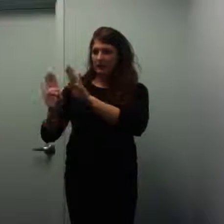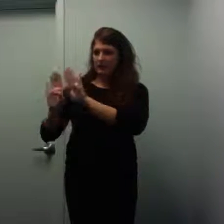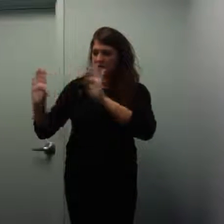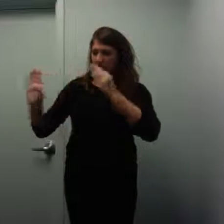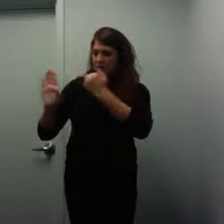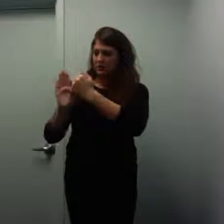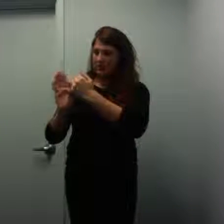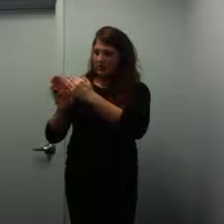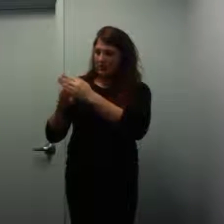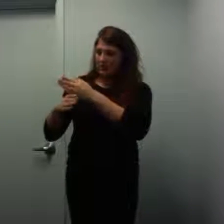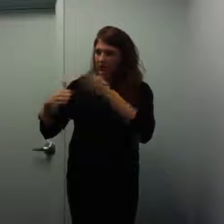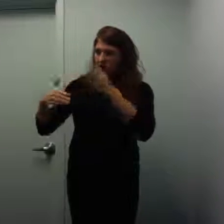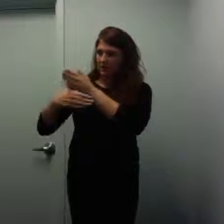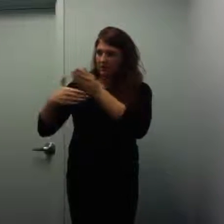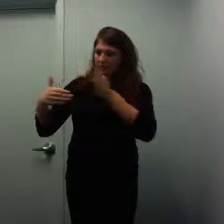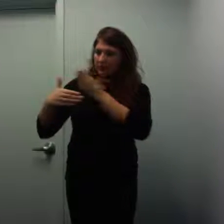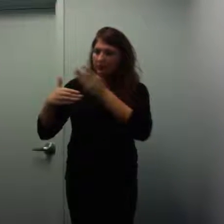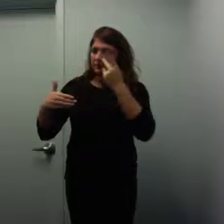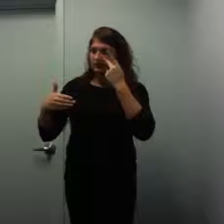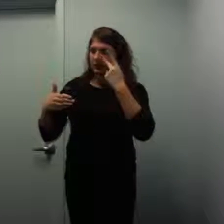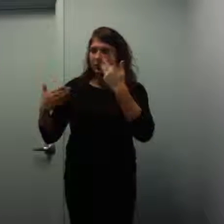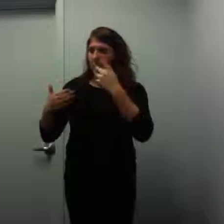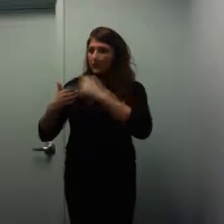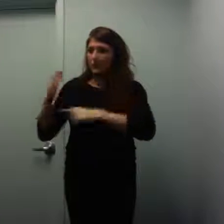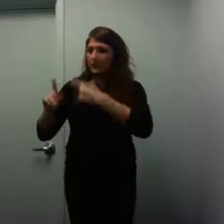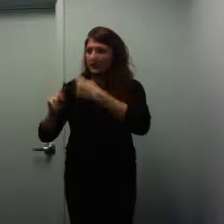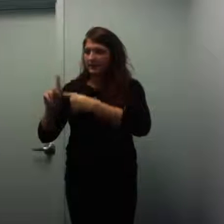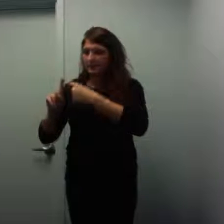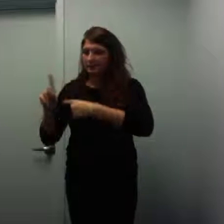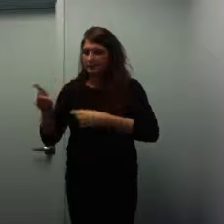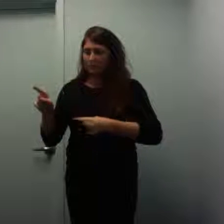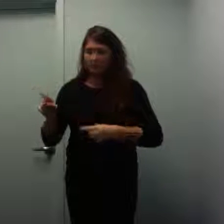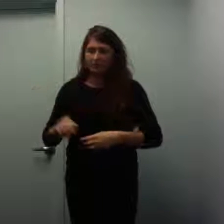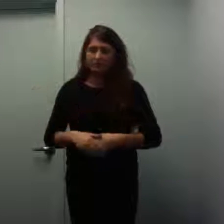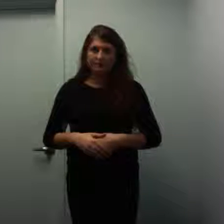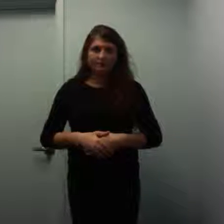rate of evaporation is with the temperature and what the regular temperature is.